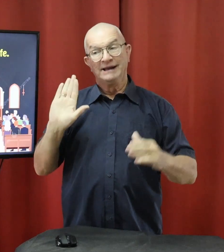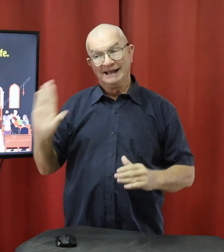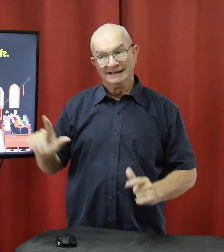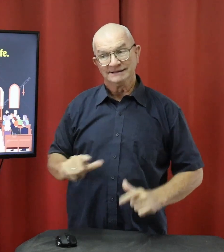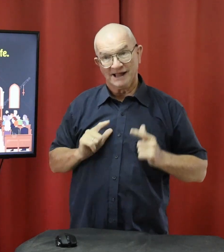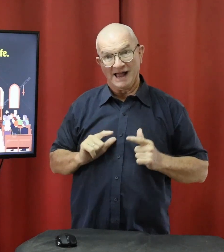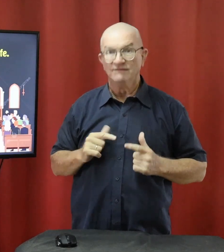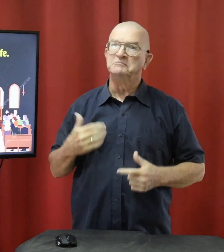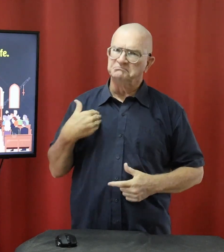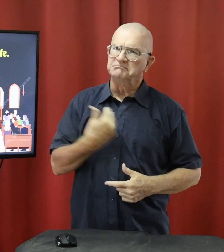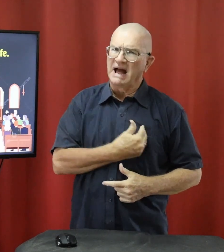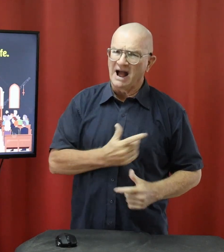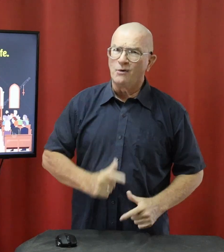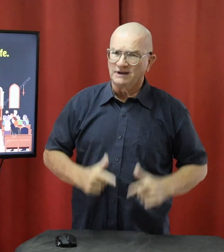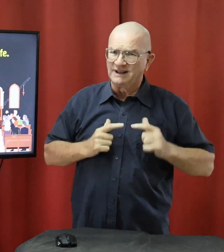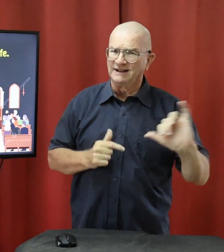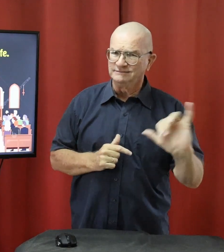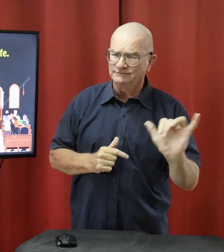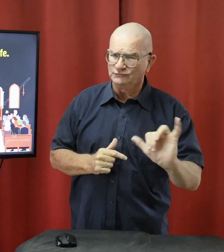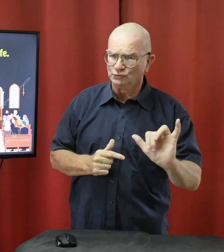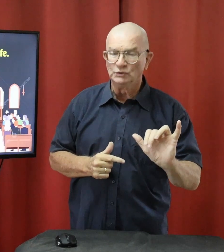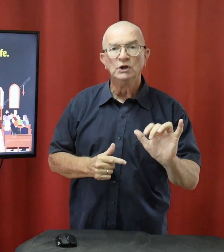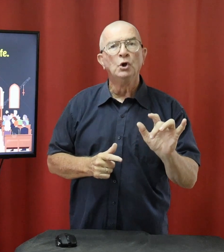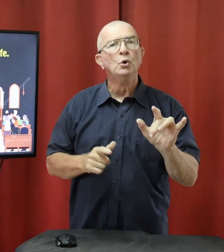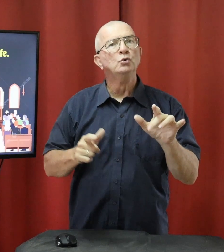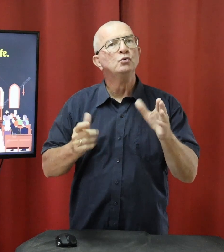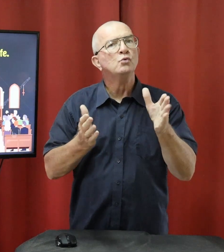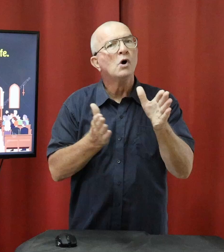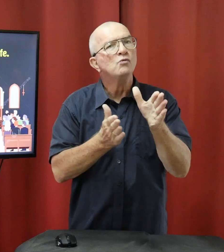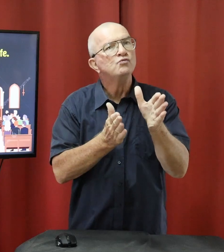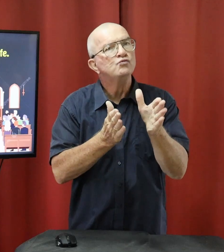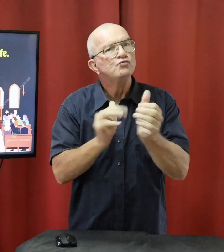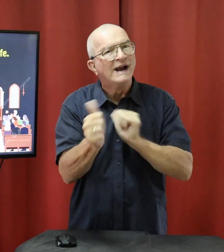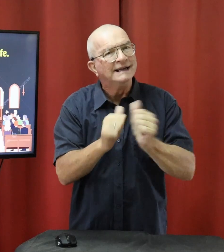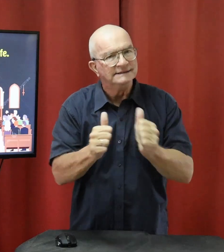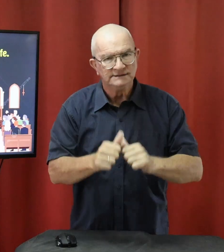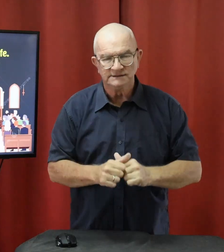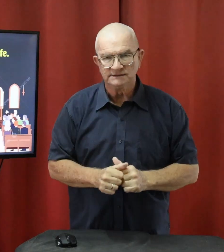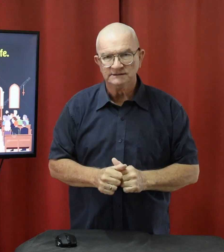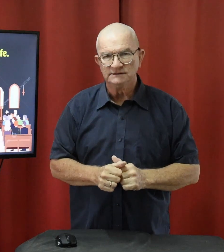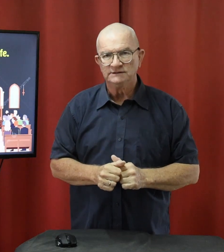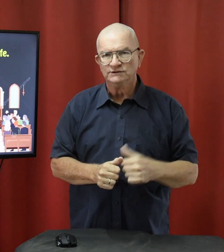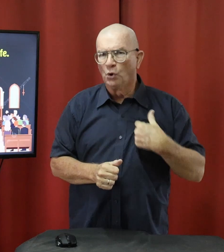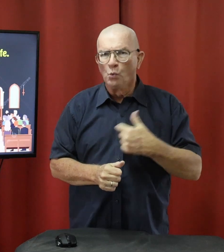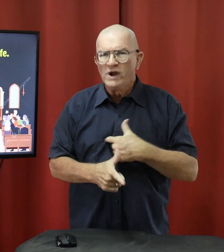Paul is comparing his life, and our life too, to like a race.